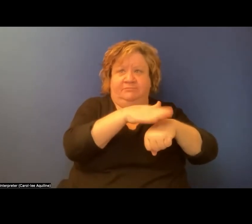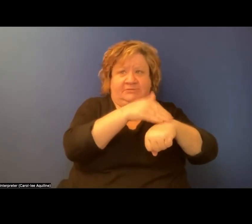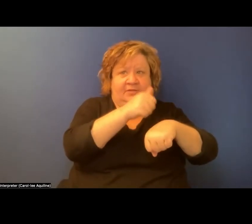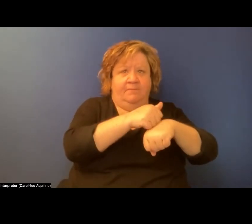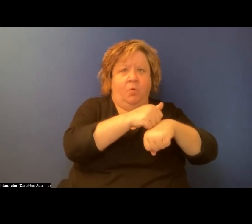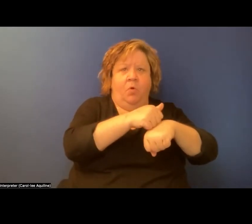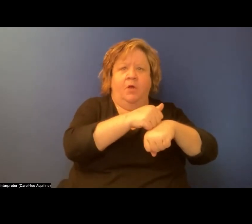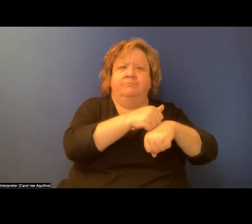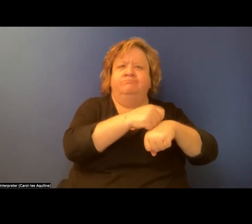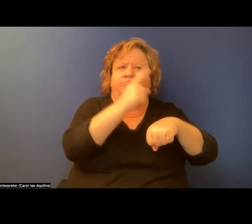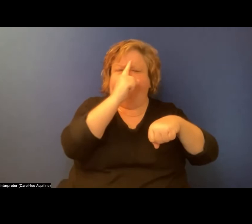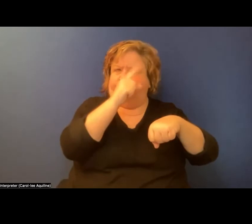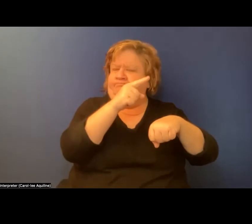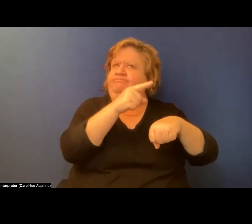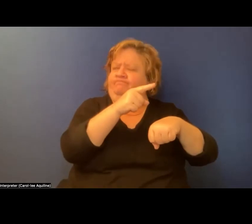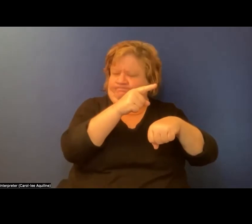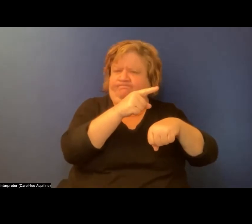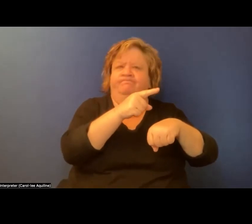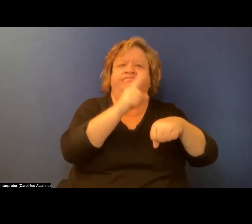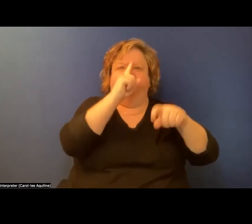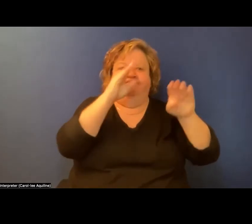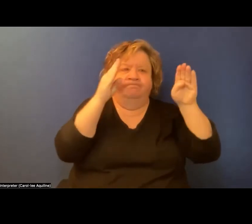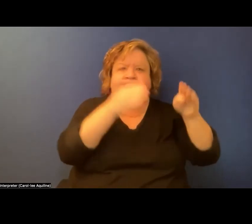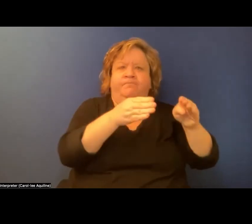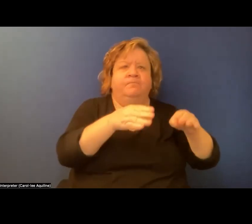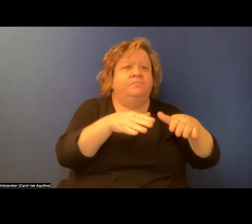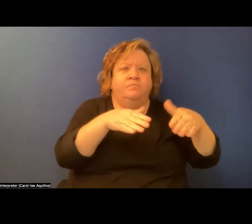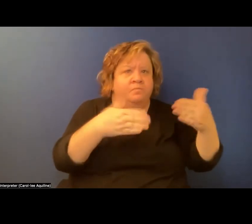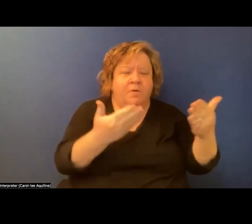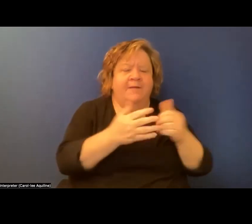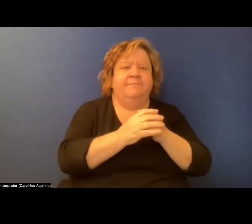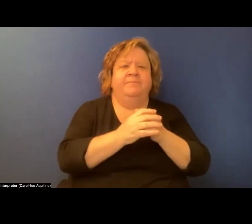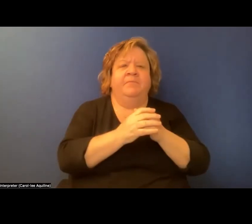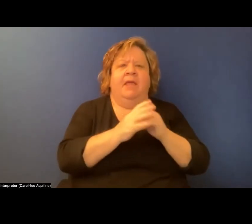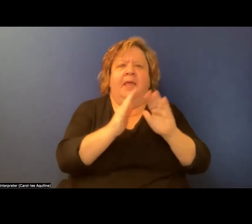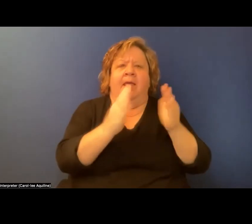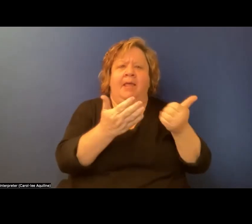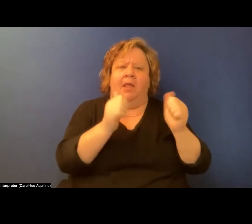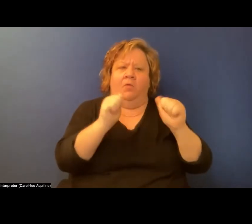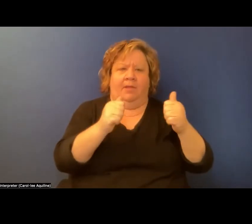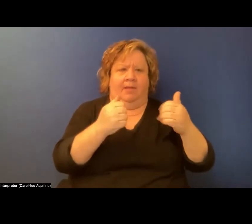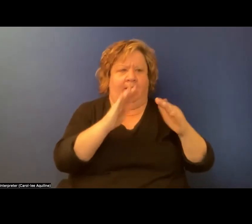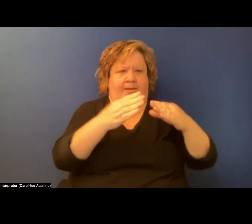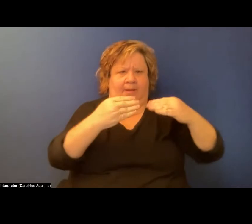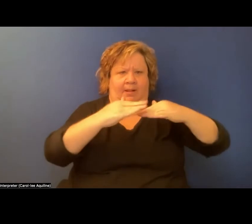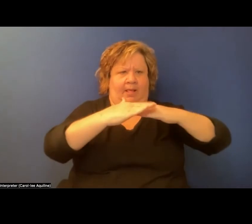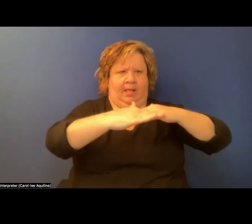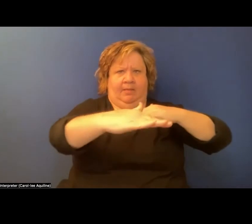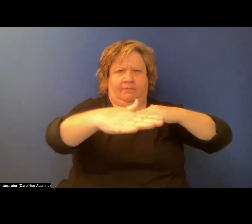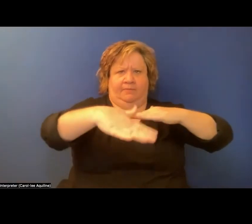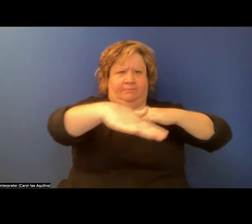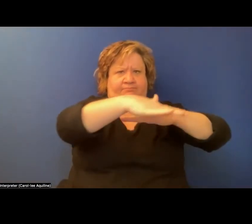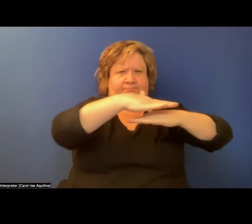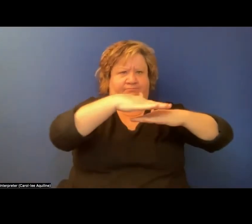responsible consumption and production patterns in line with Singapore's Green Plan. Cyprus has put in place national action plan and strategies that